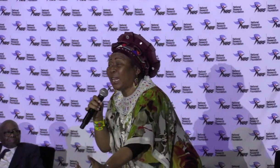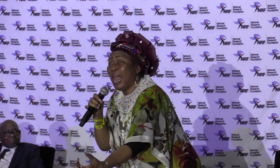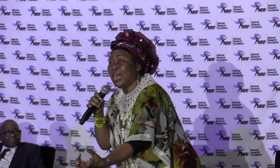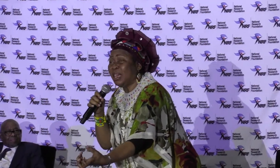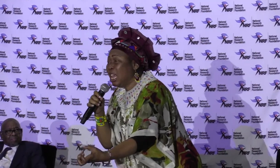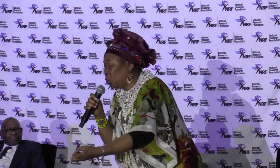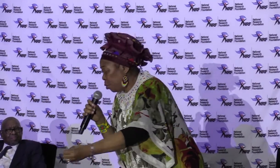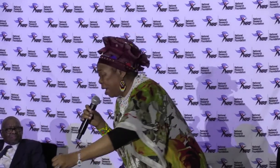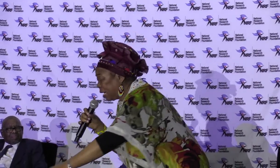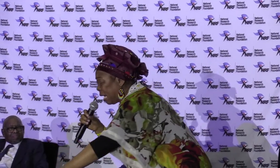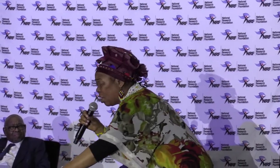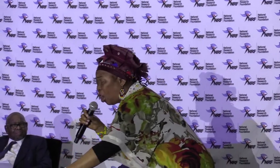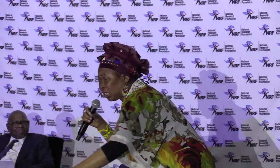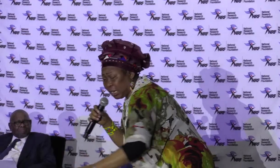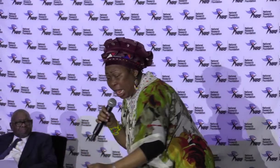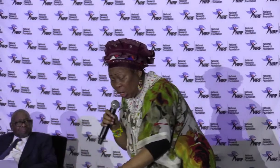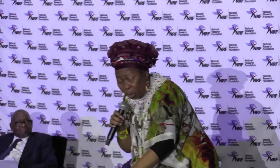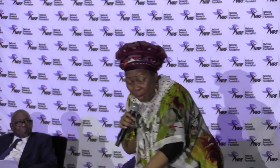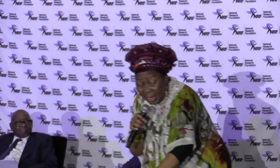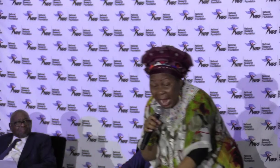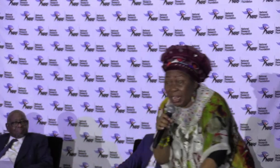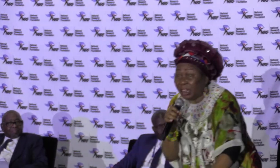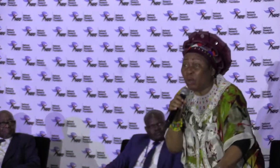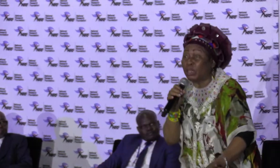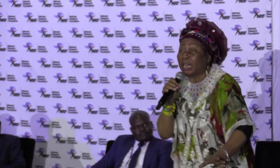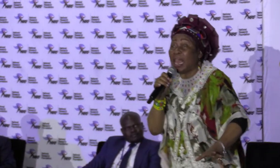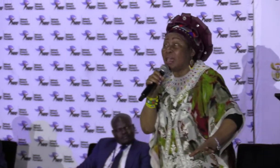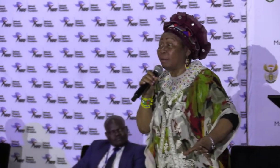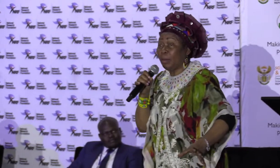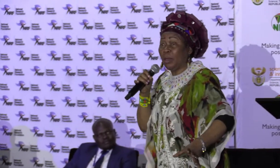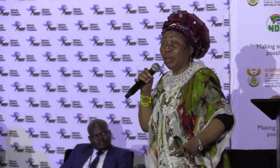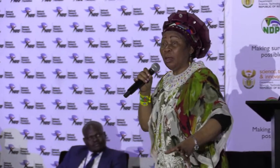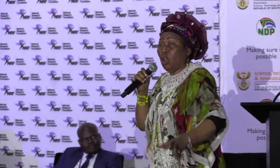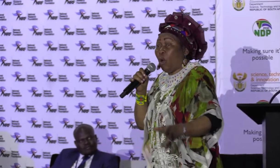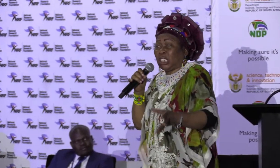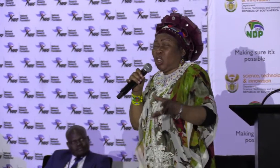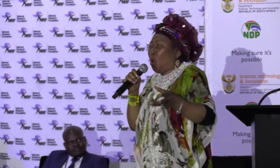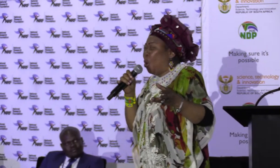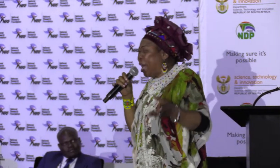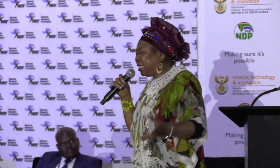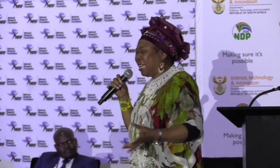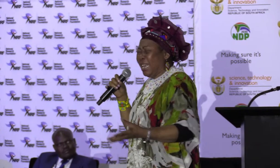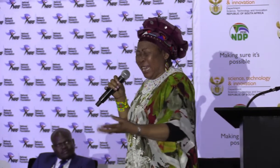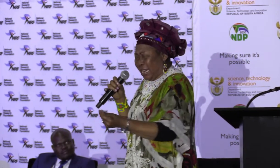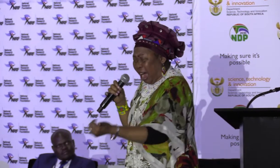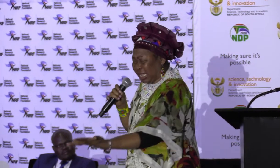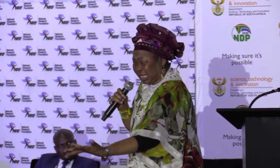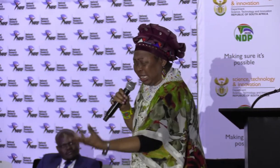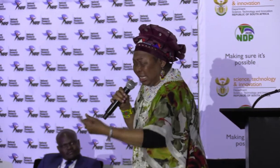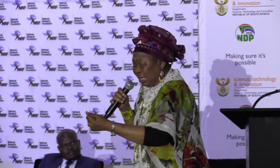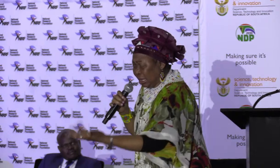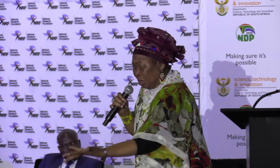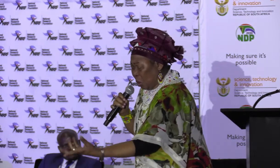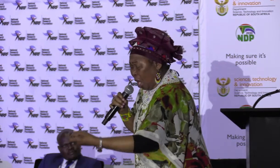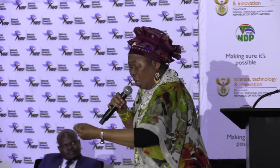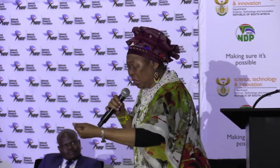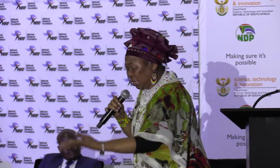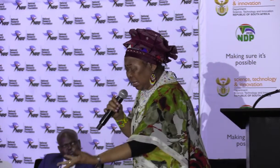play with clay. He could make clay oxen. He could make anything with clay. He was quite an